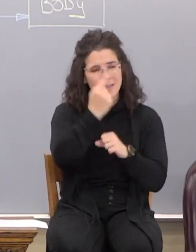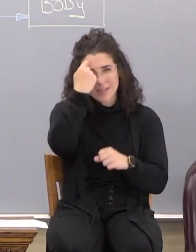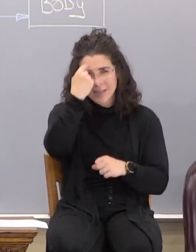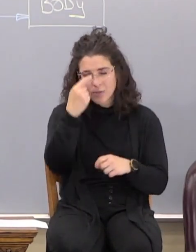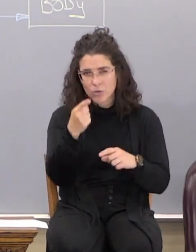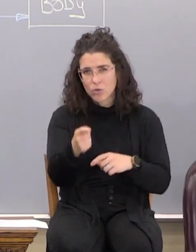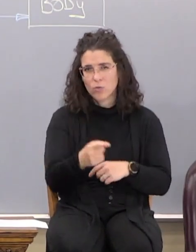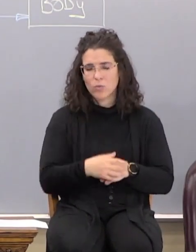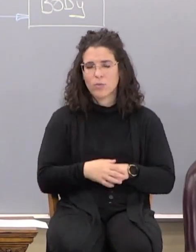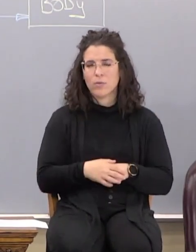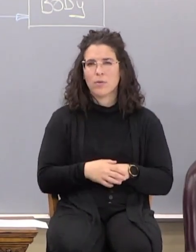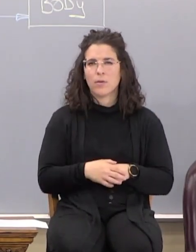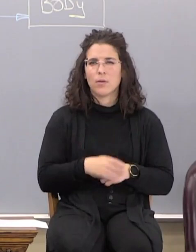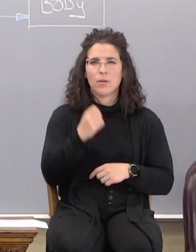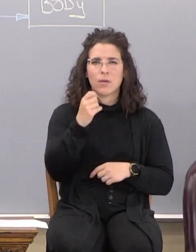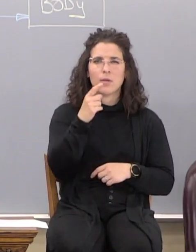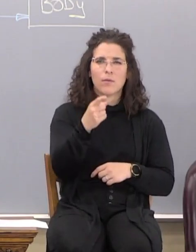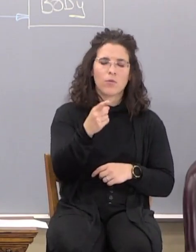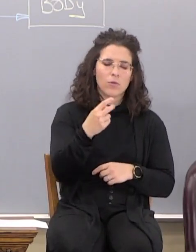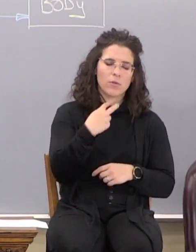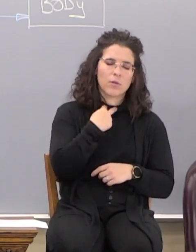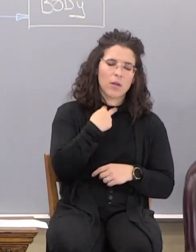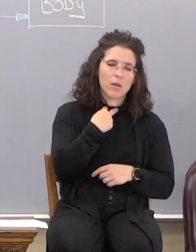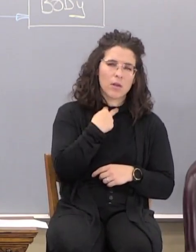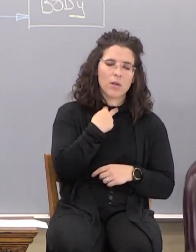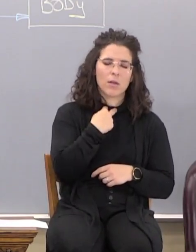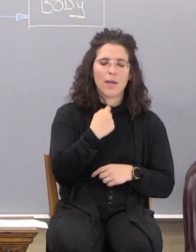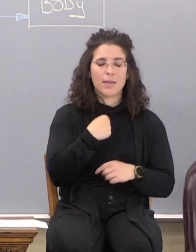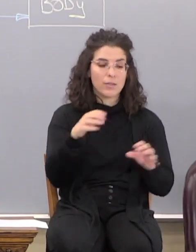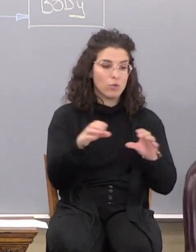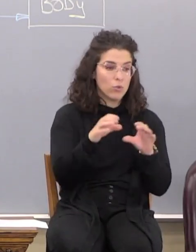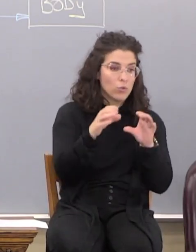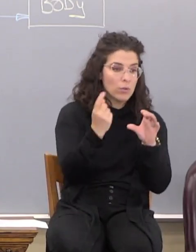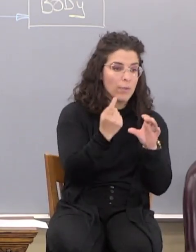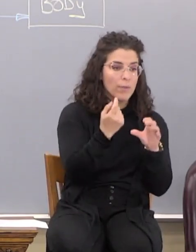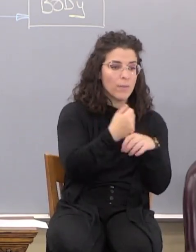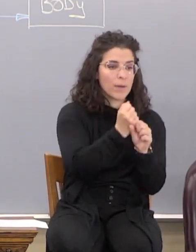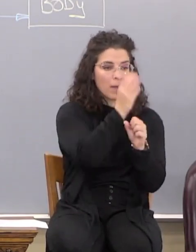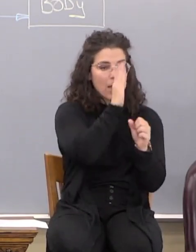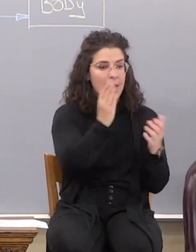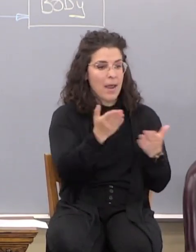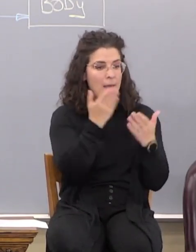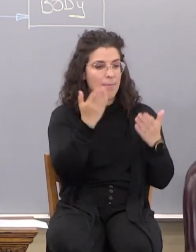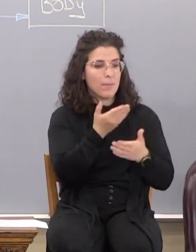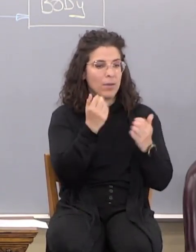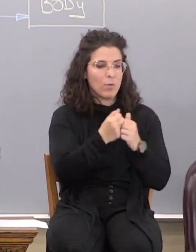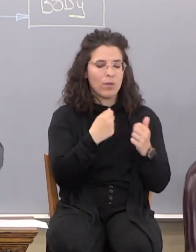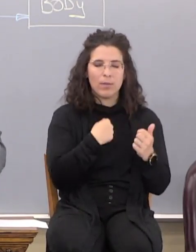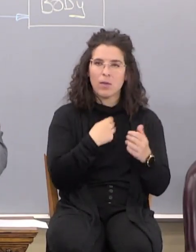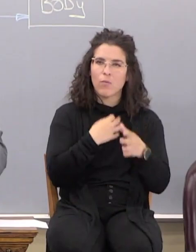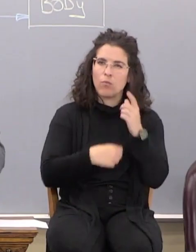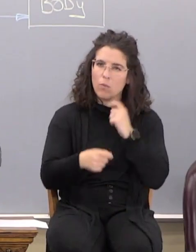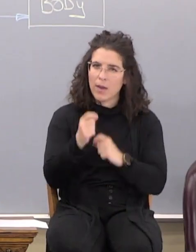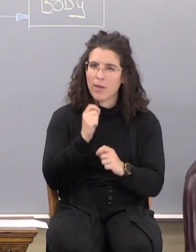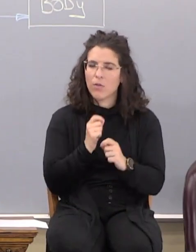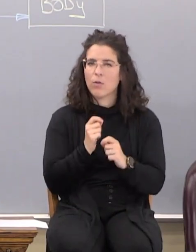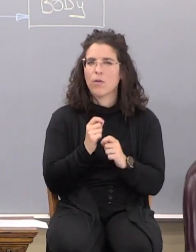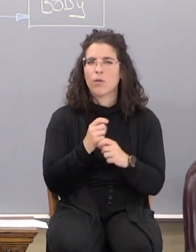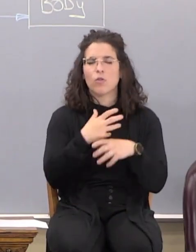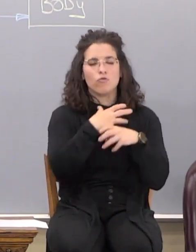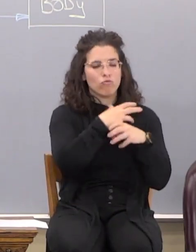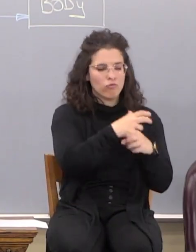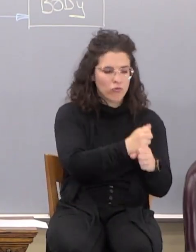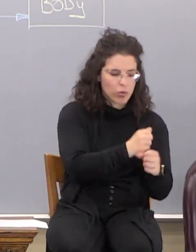to you. If you're stuck in the, I got to do something to make God happy with me, rather than